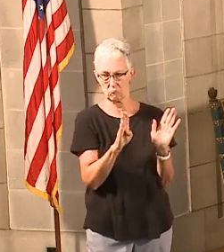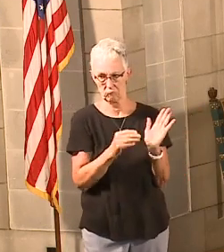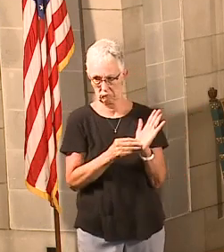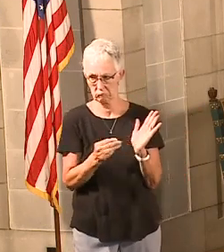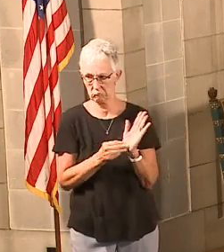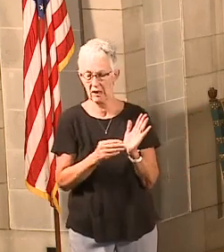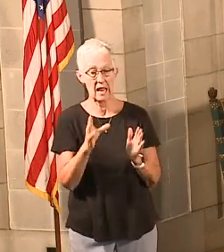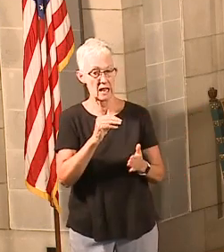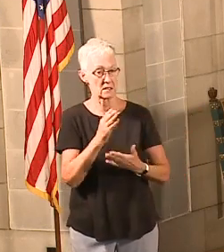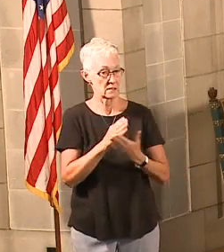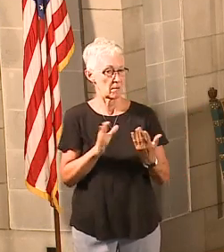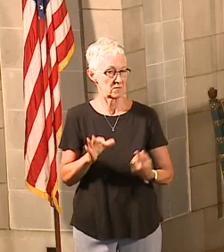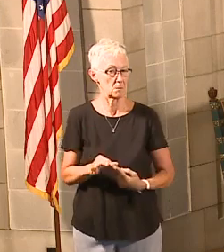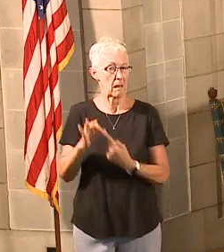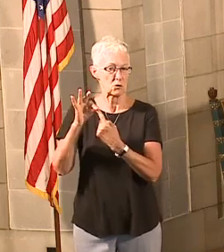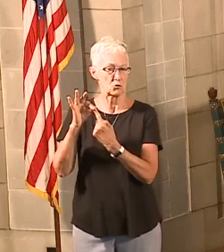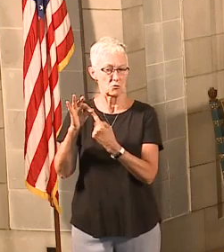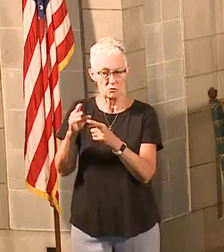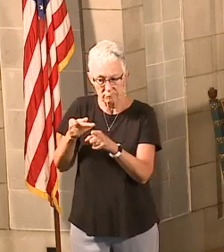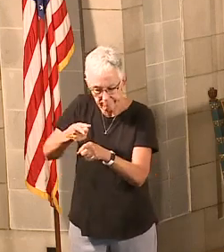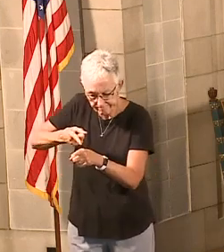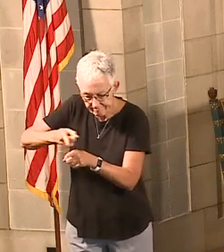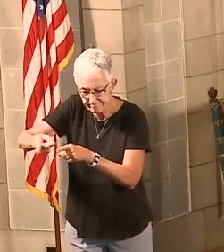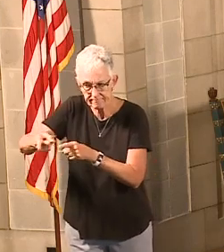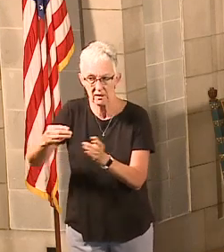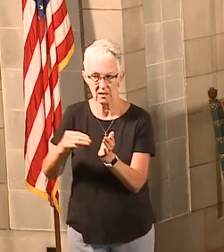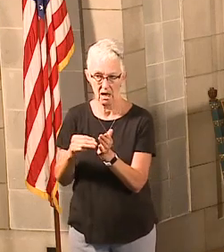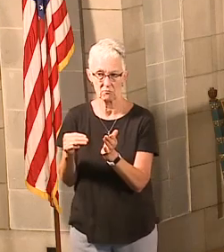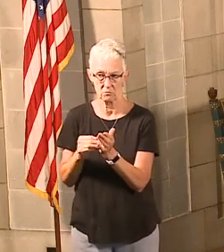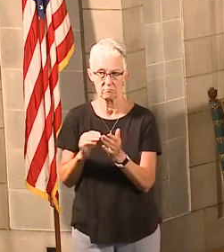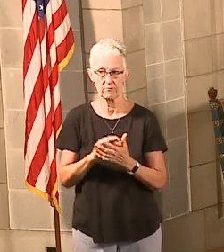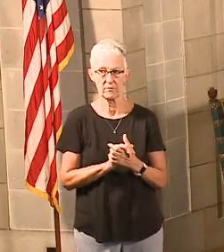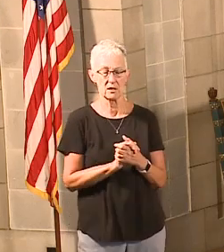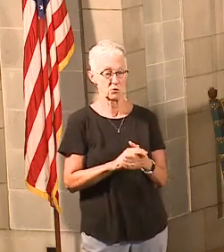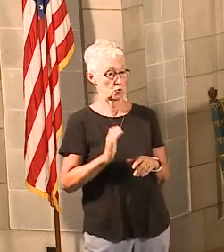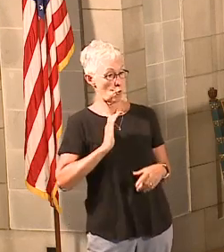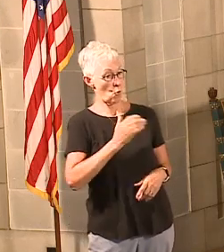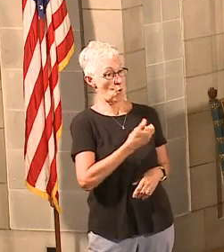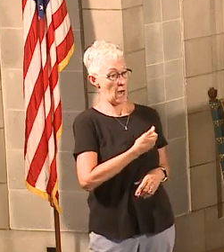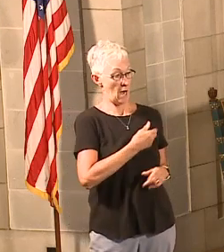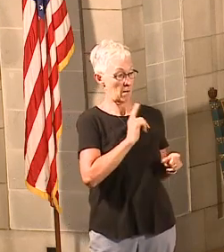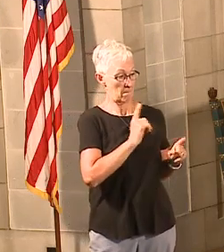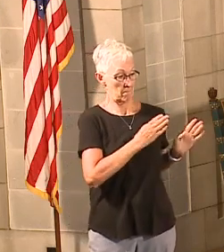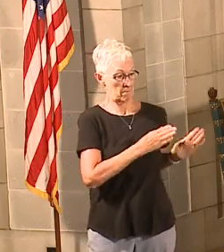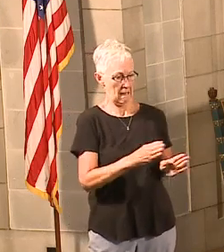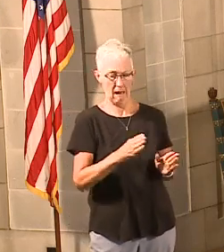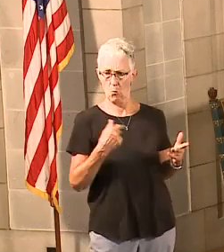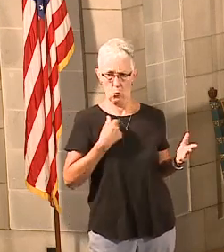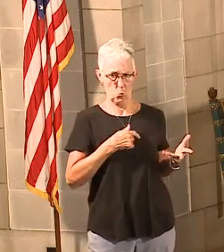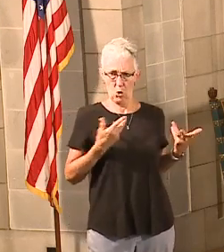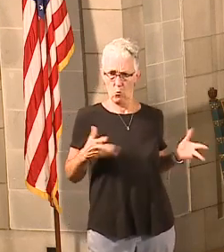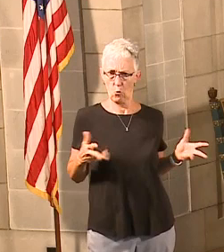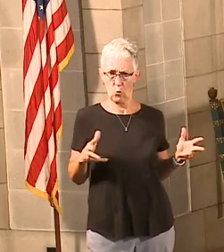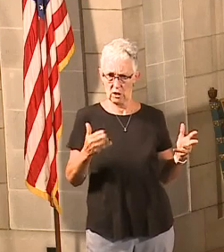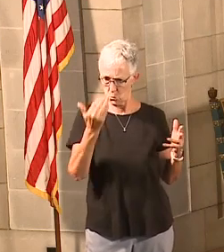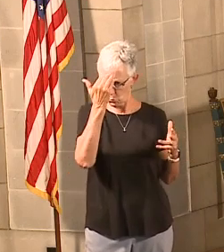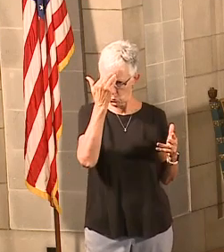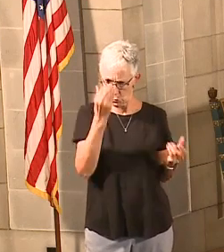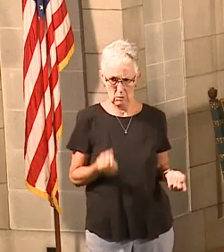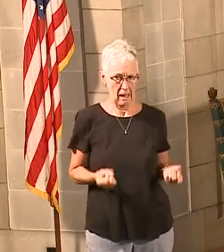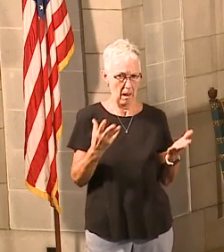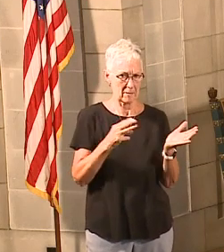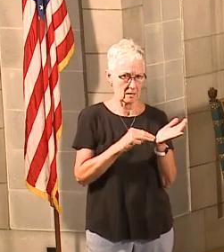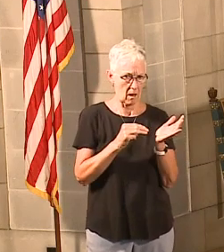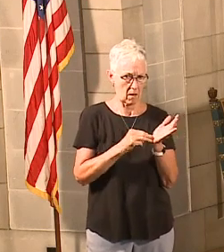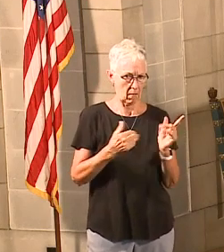areas across the state. In Heritage Health, in our managed care plan, we already had access to those reports, but we